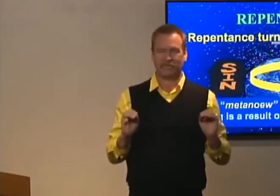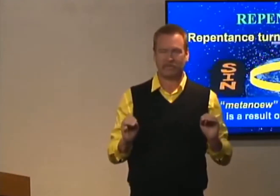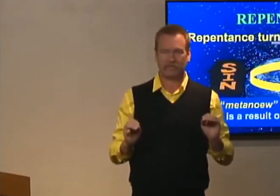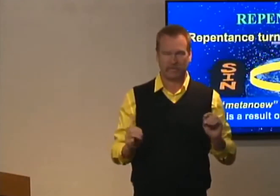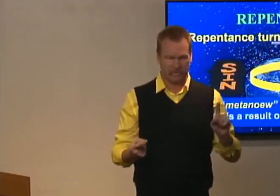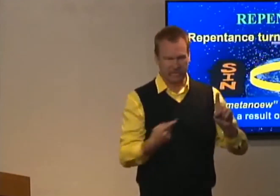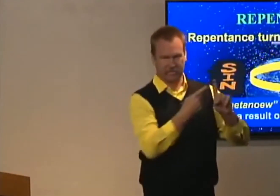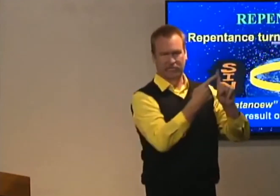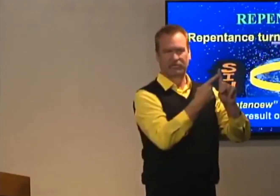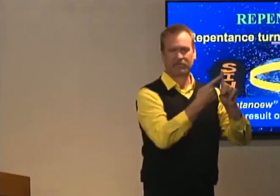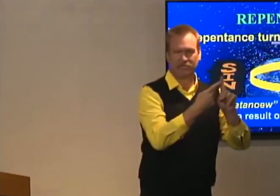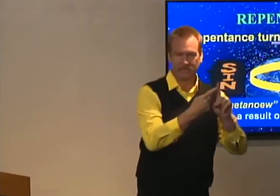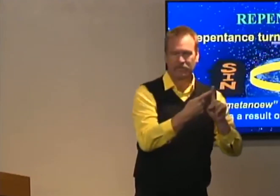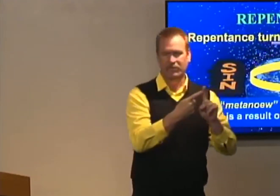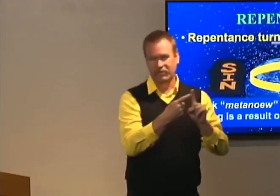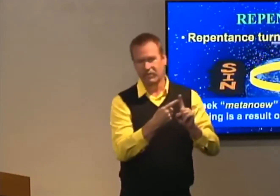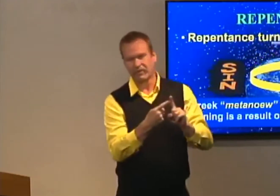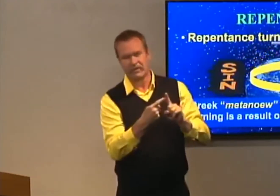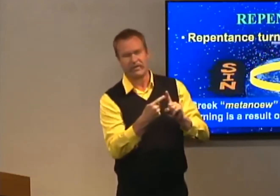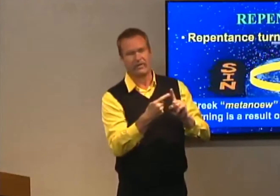observe all that I have commanded you.